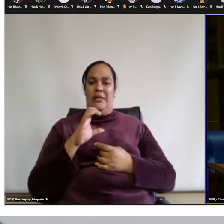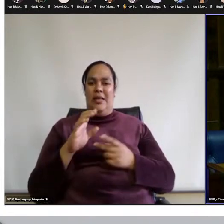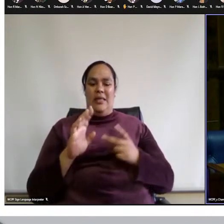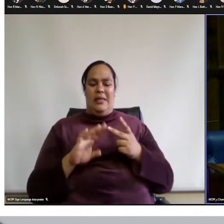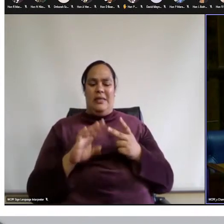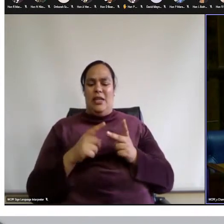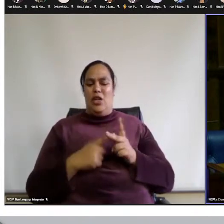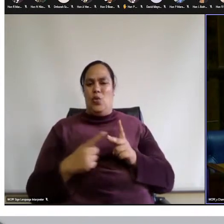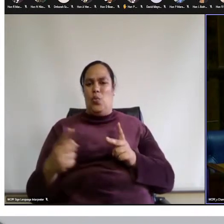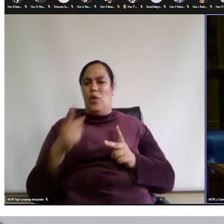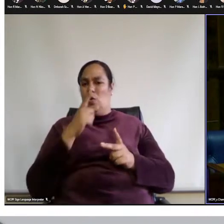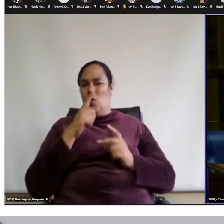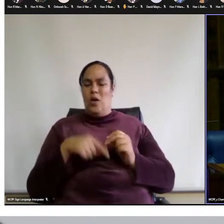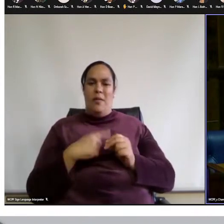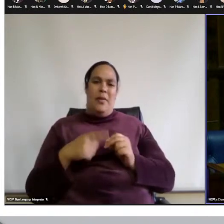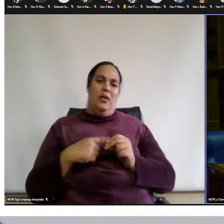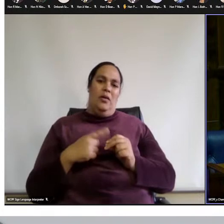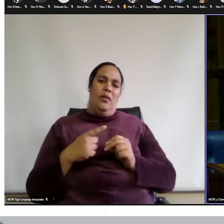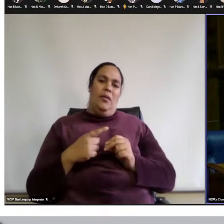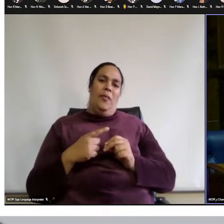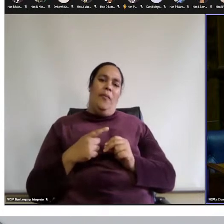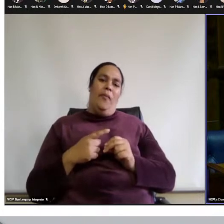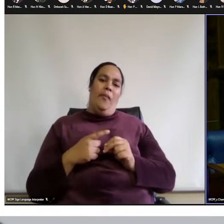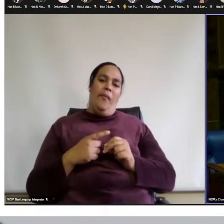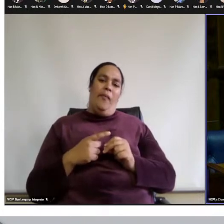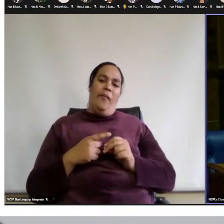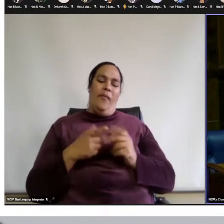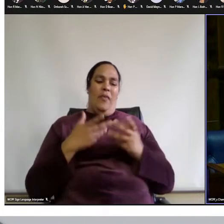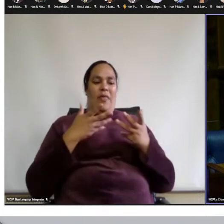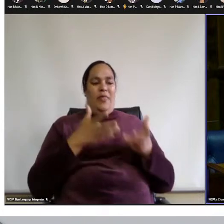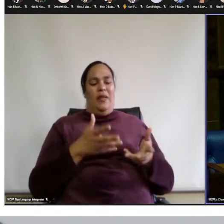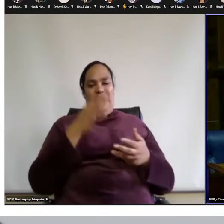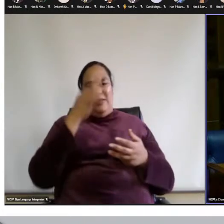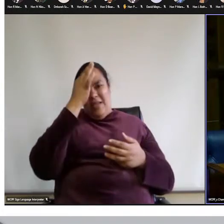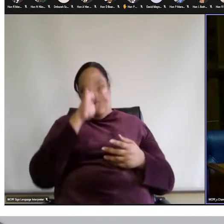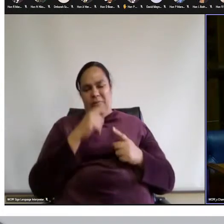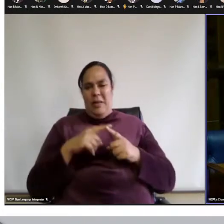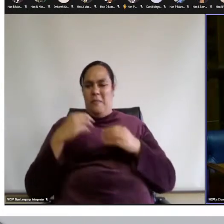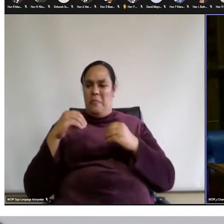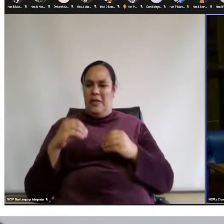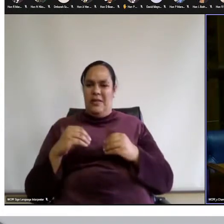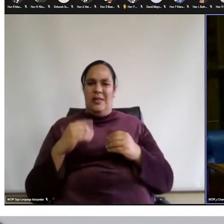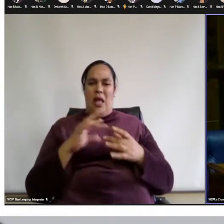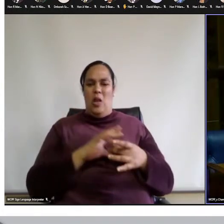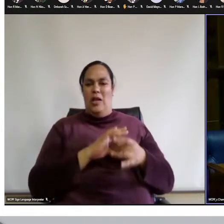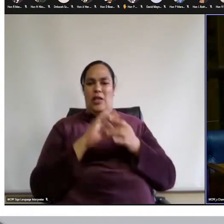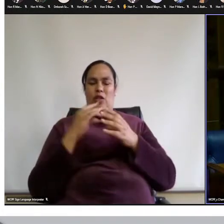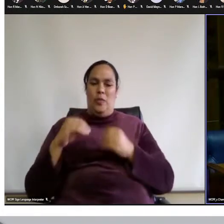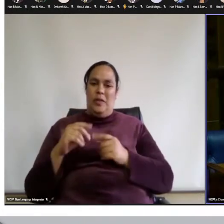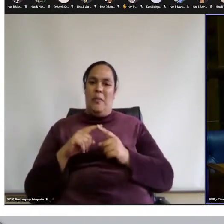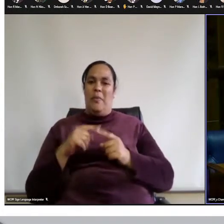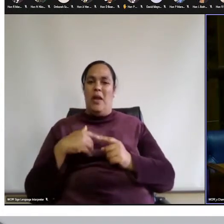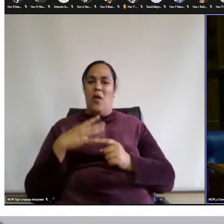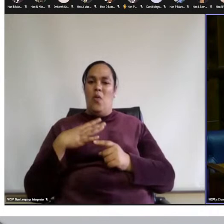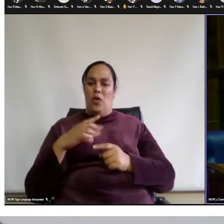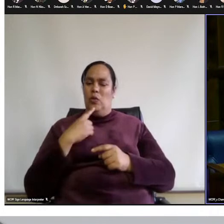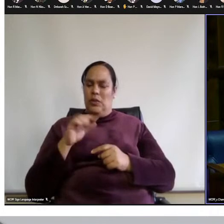week talking about this government and business and linking to business. I want to say